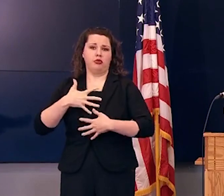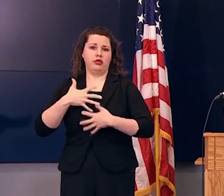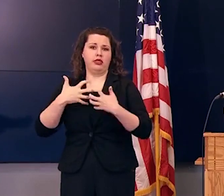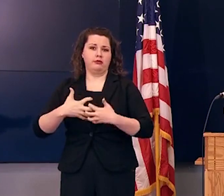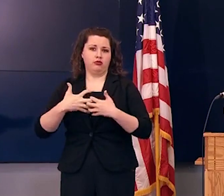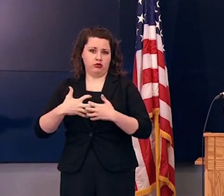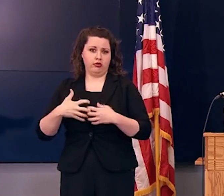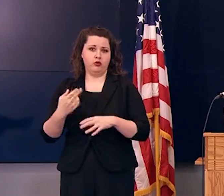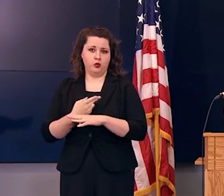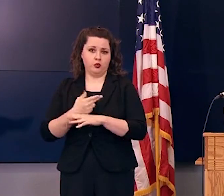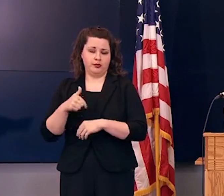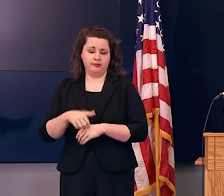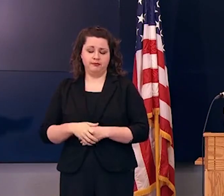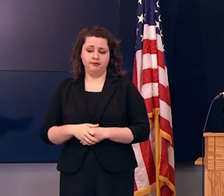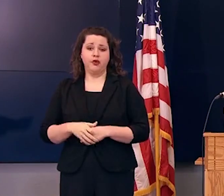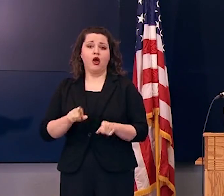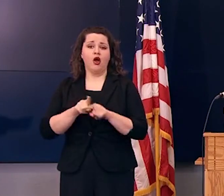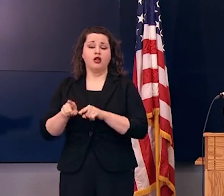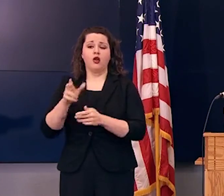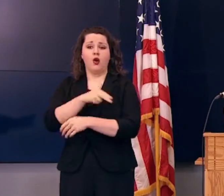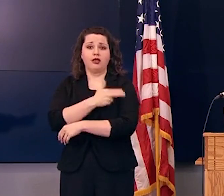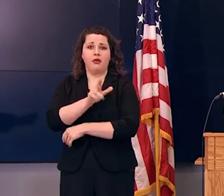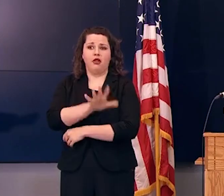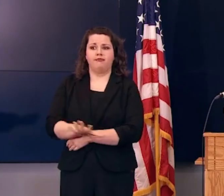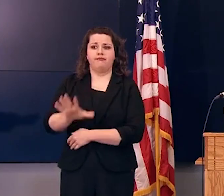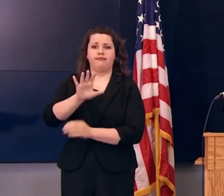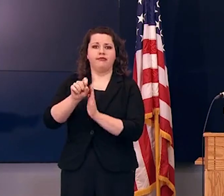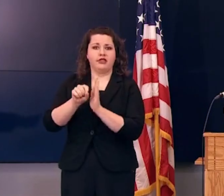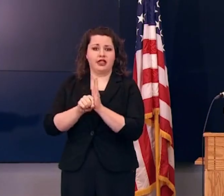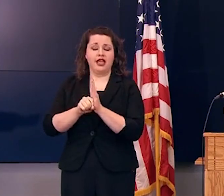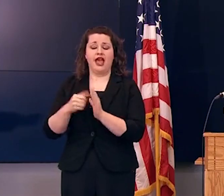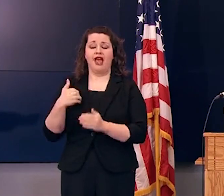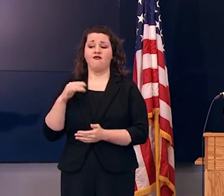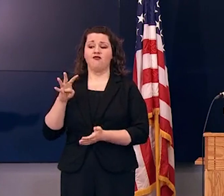ventilators. Also, in hospitals across the state, there are